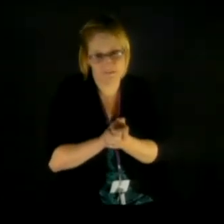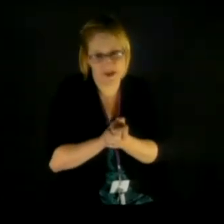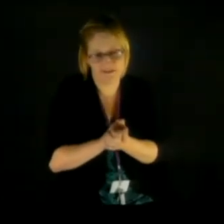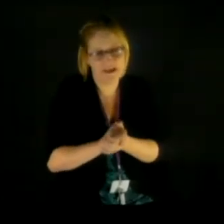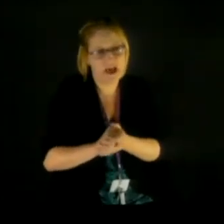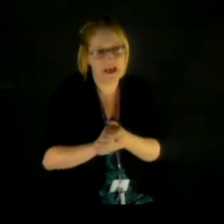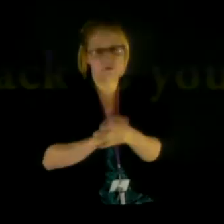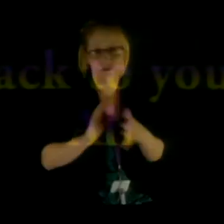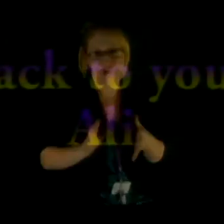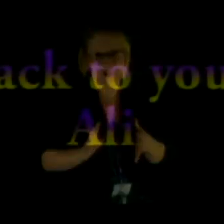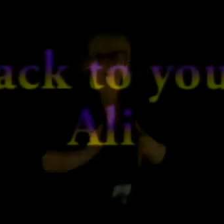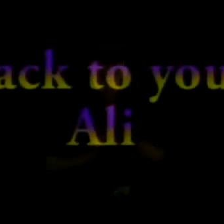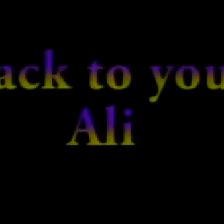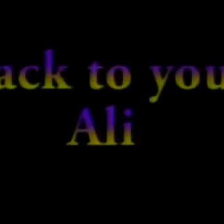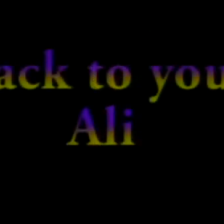participate. Thank you.